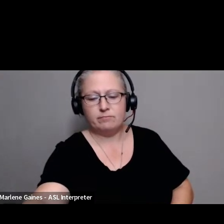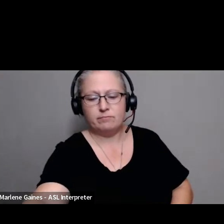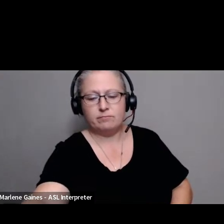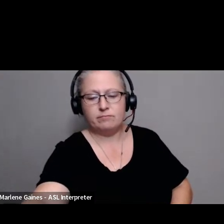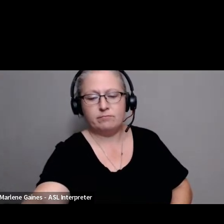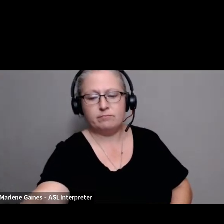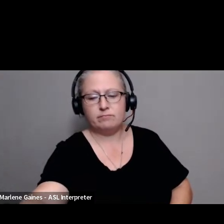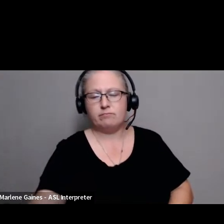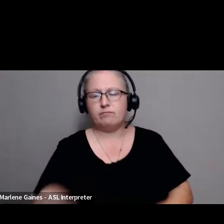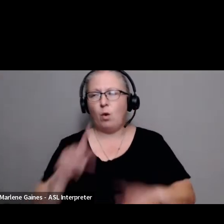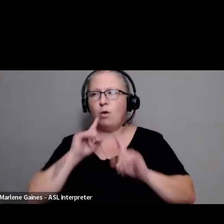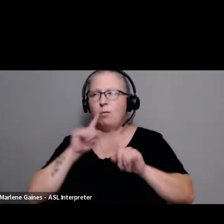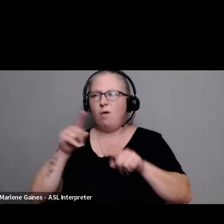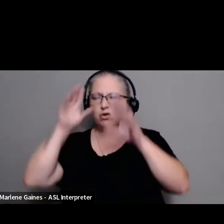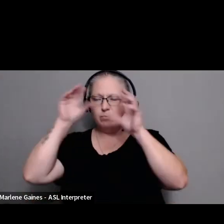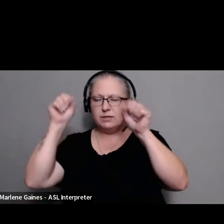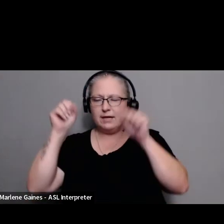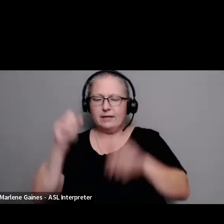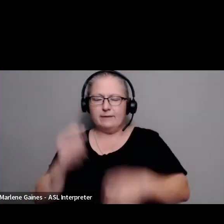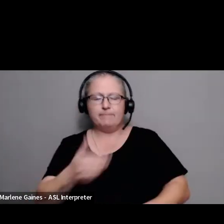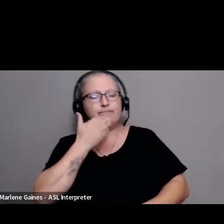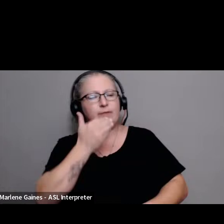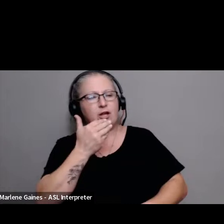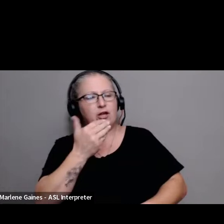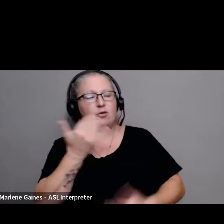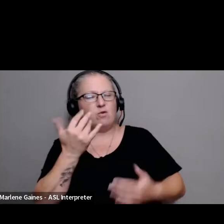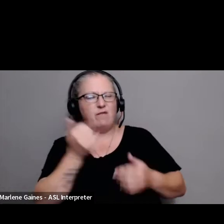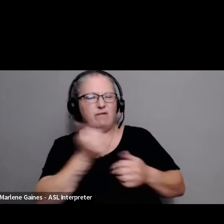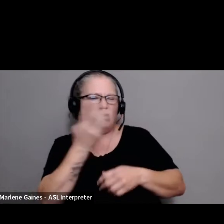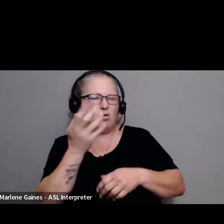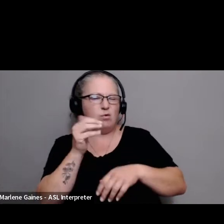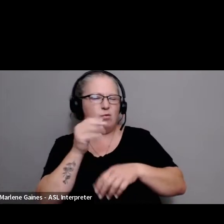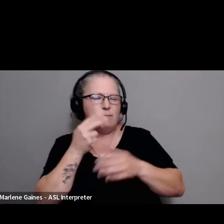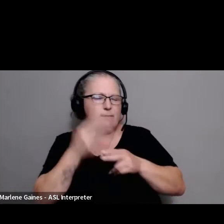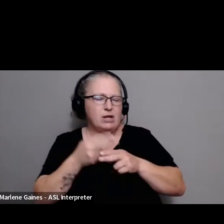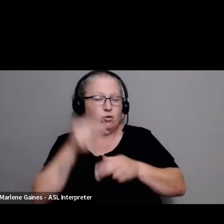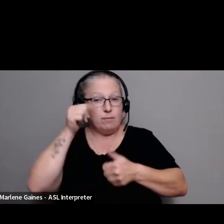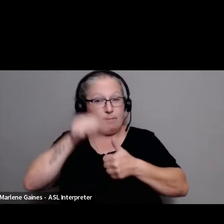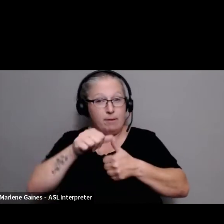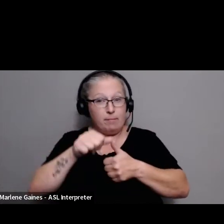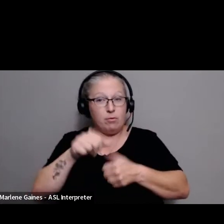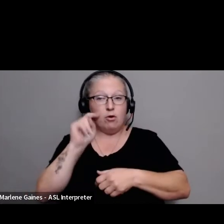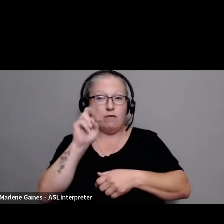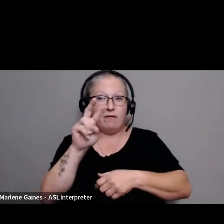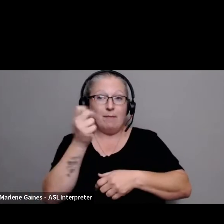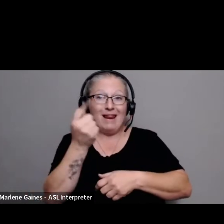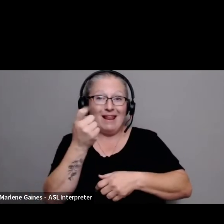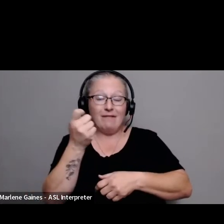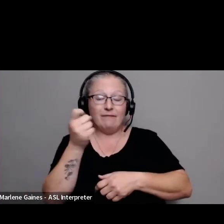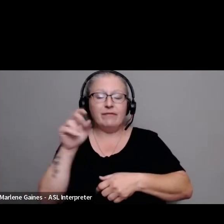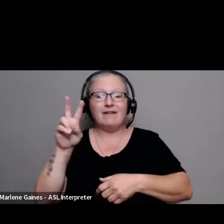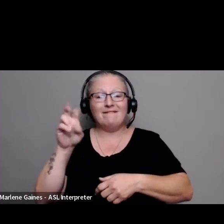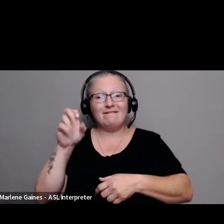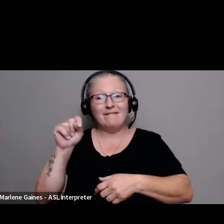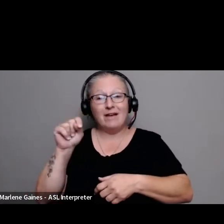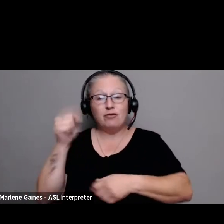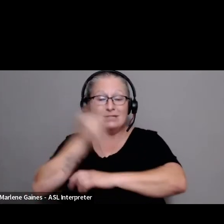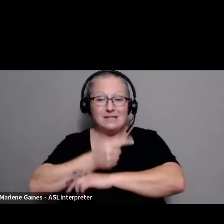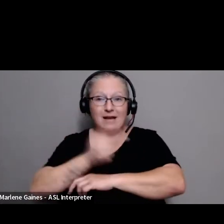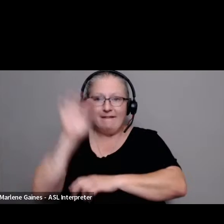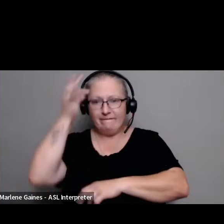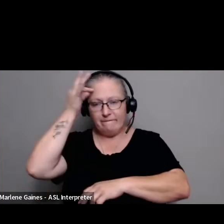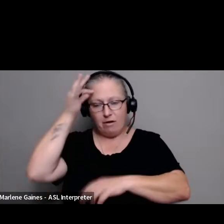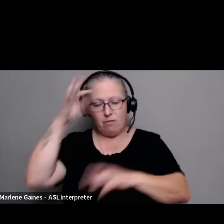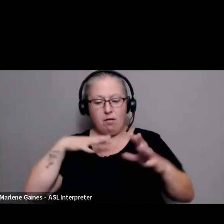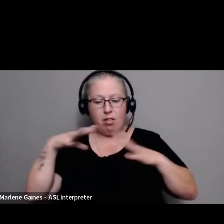superintendent. Thank you very much. A few things I want to mention this evening. Just a reminder, November 11th is Veterans Day coming up. It's a federal